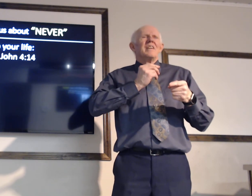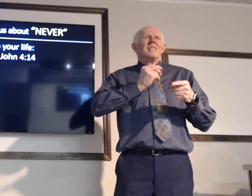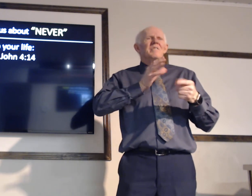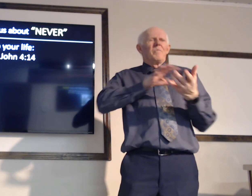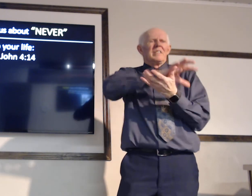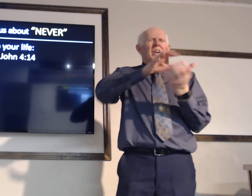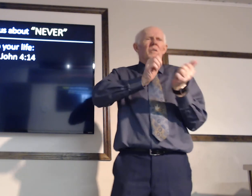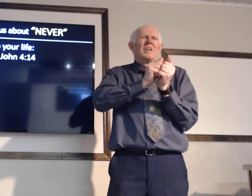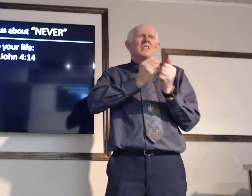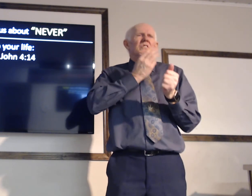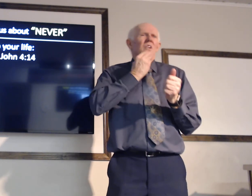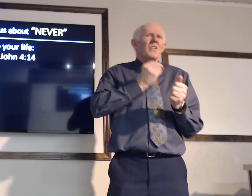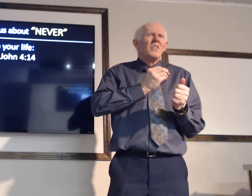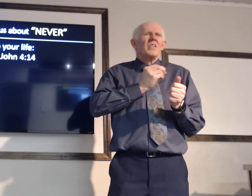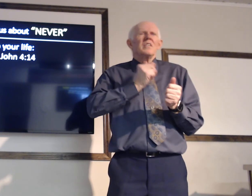The Jews,